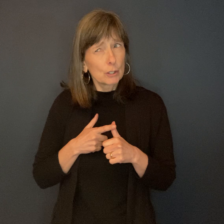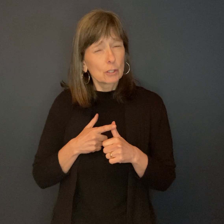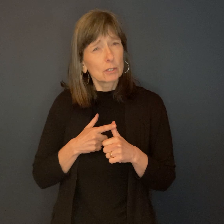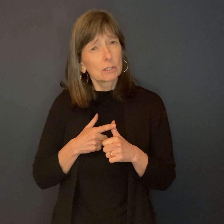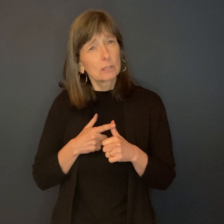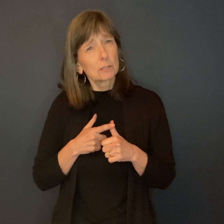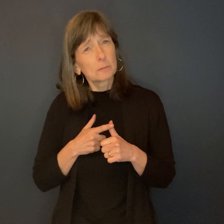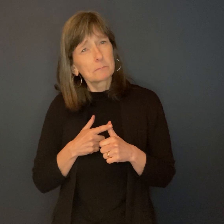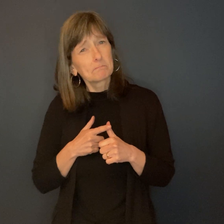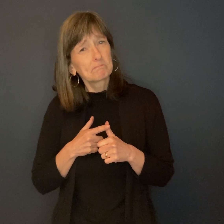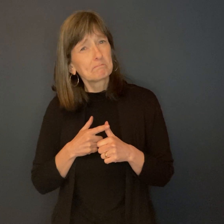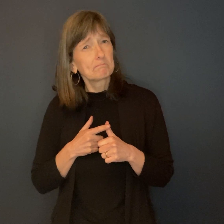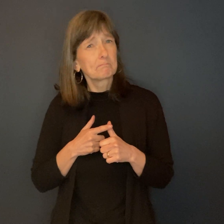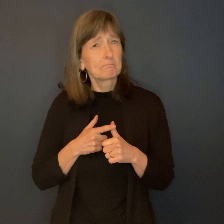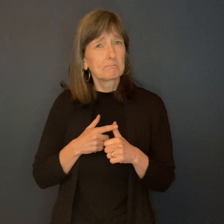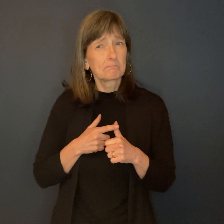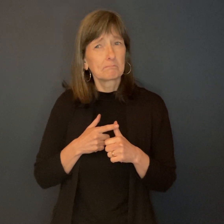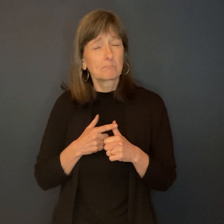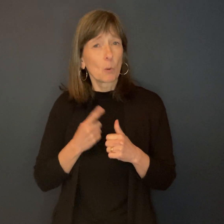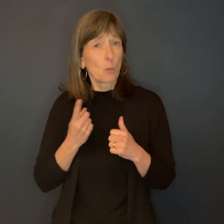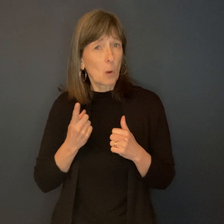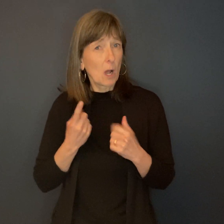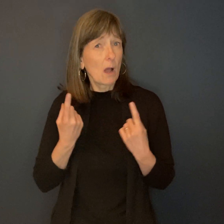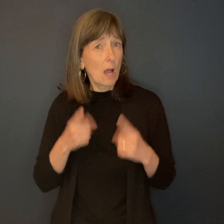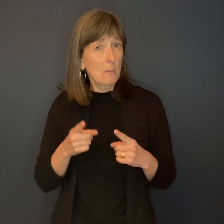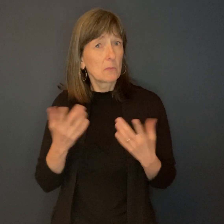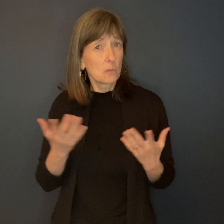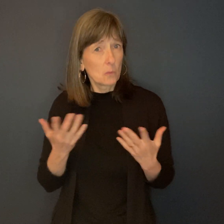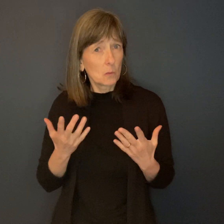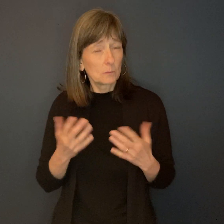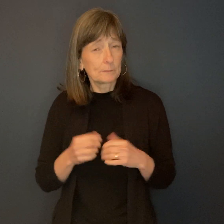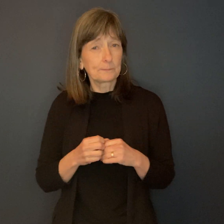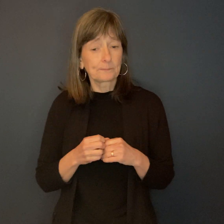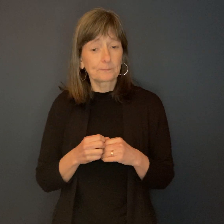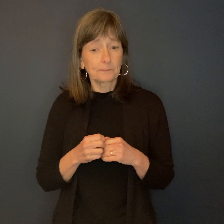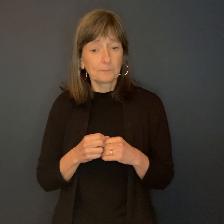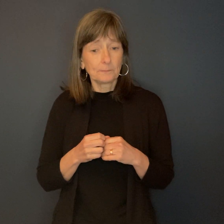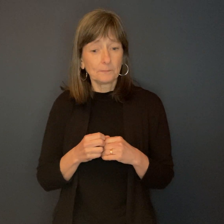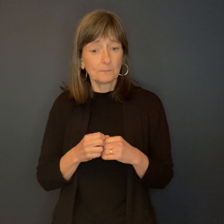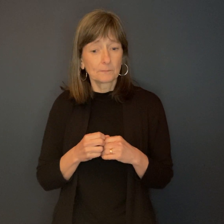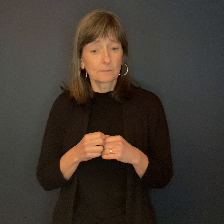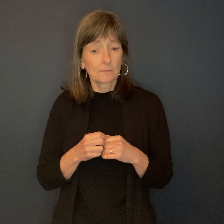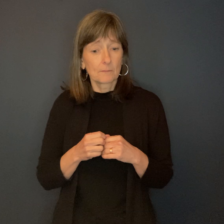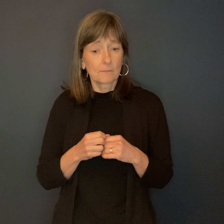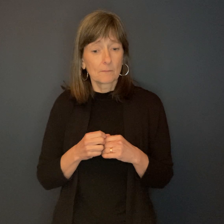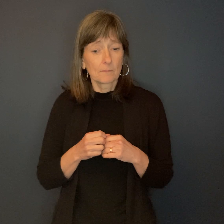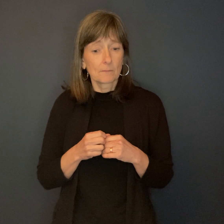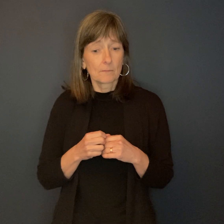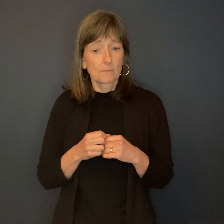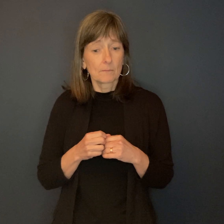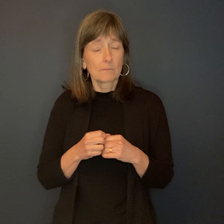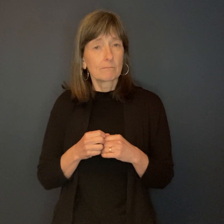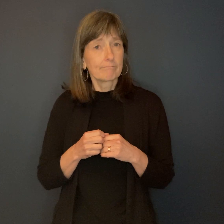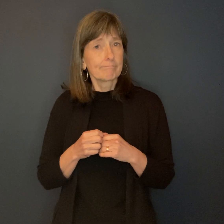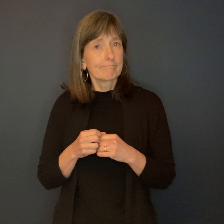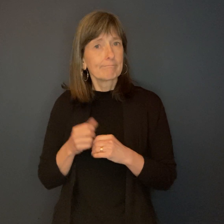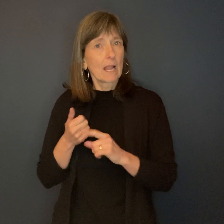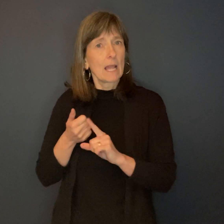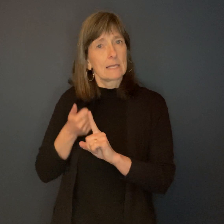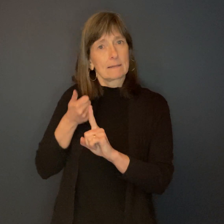a meaningful way was around the efforts to promote self-employment, when we ran into issues